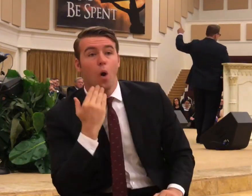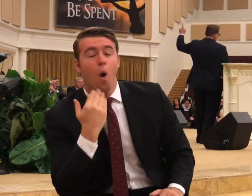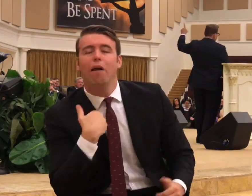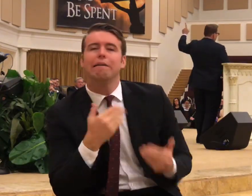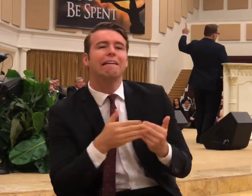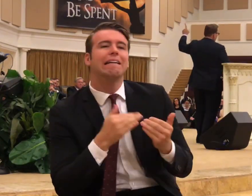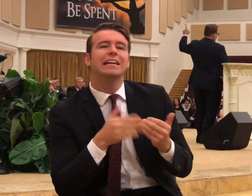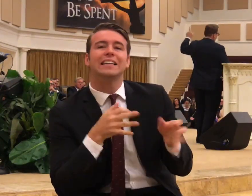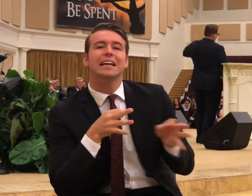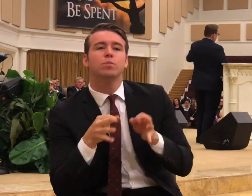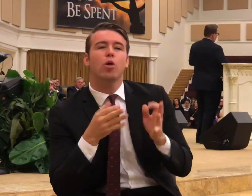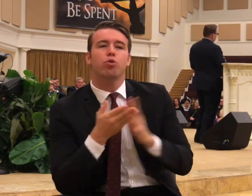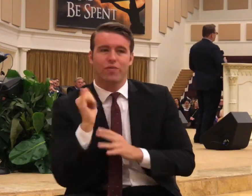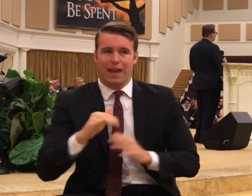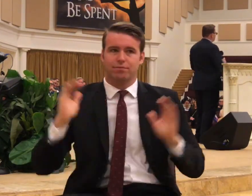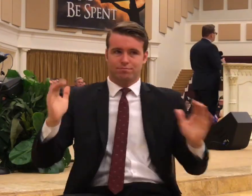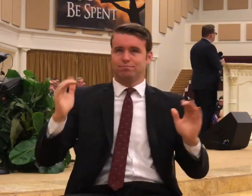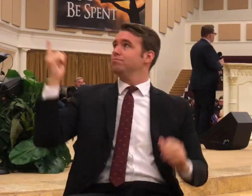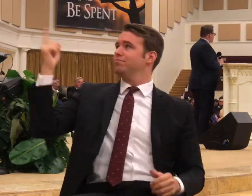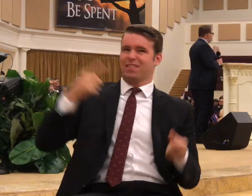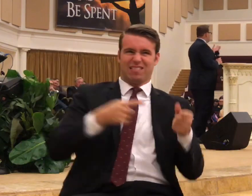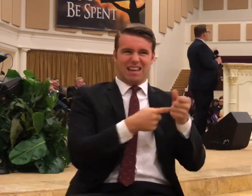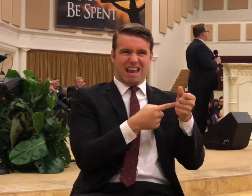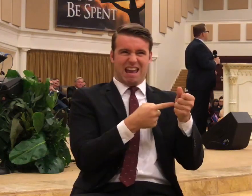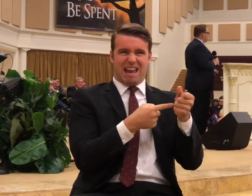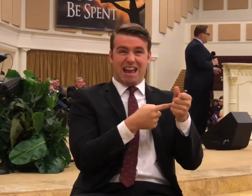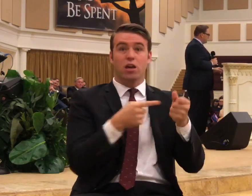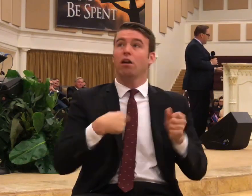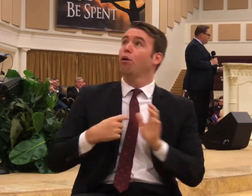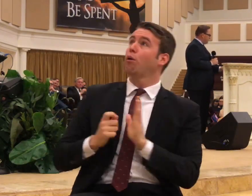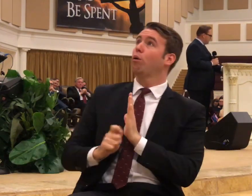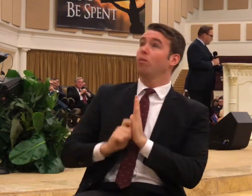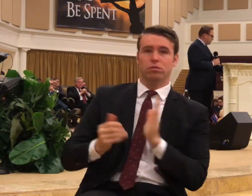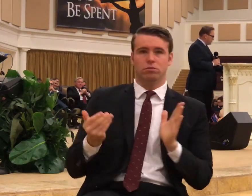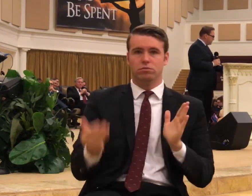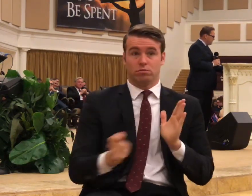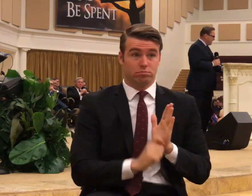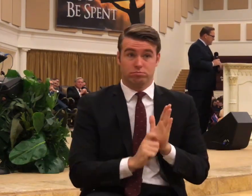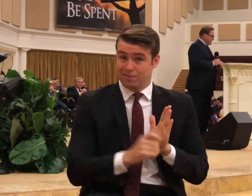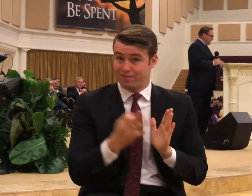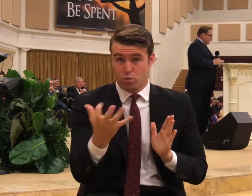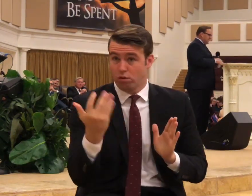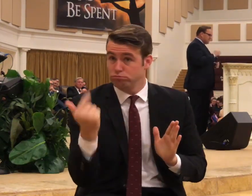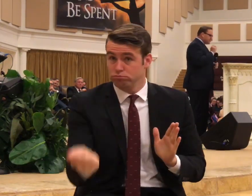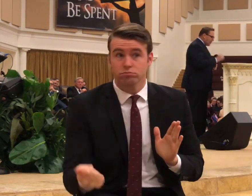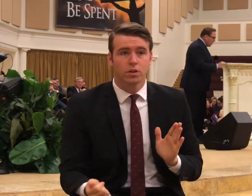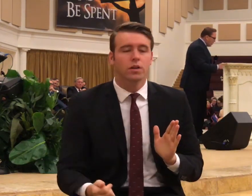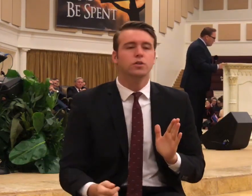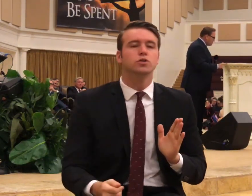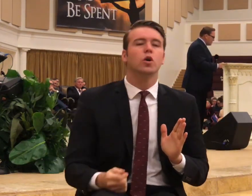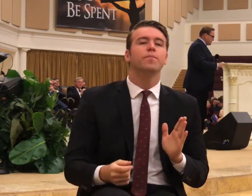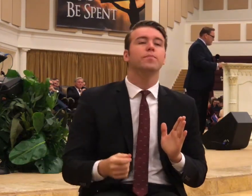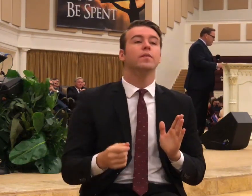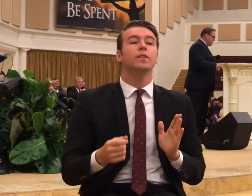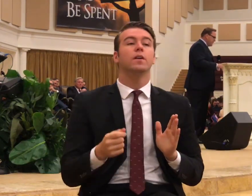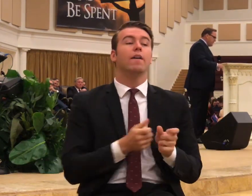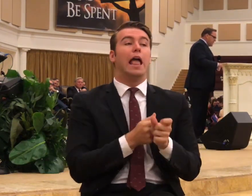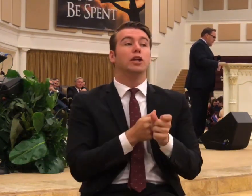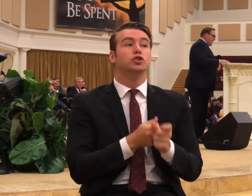explained by this formula. If you're taking notes, this would be a good time to take notes. In